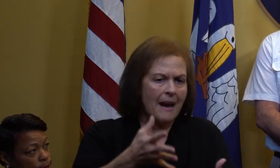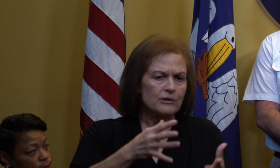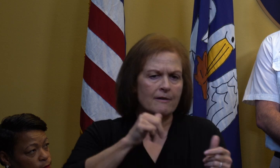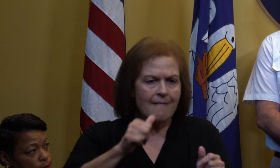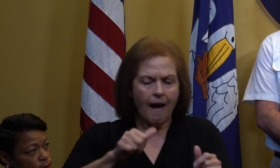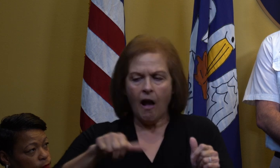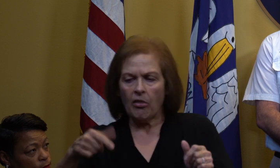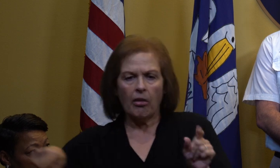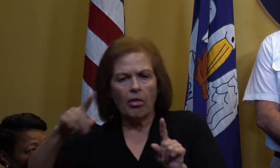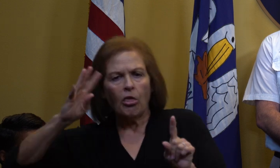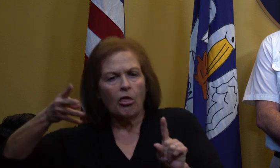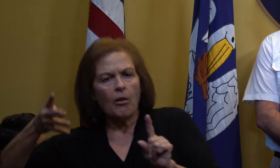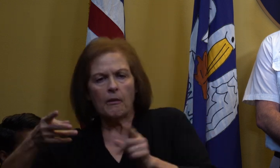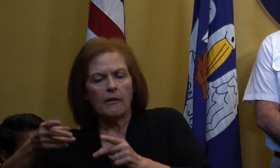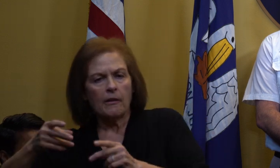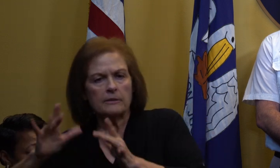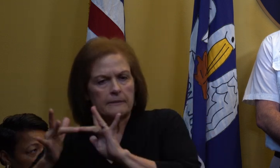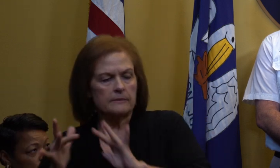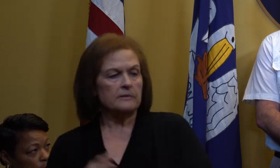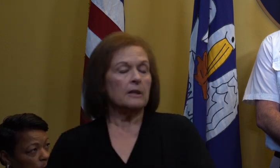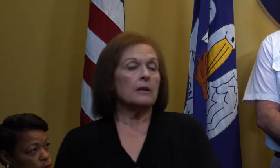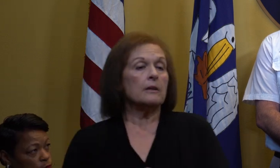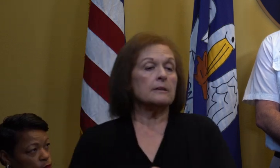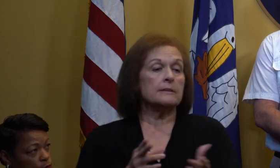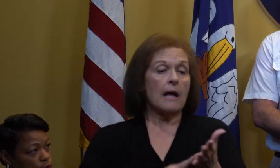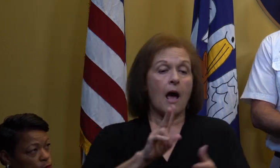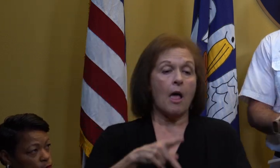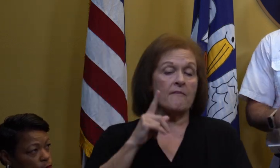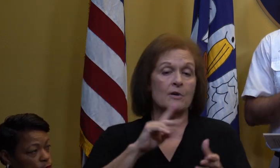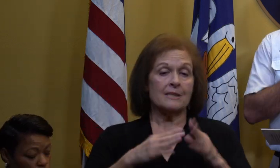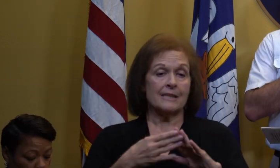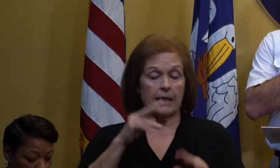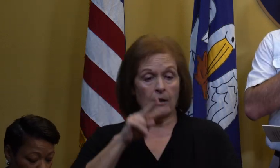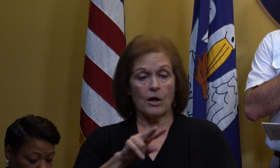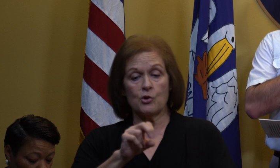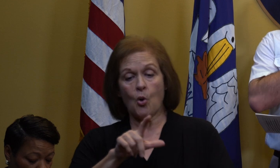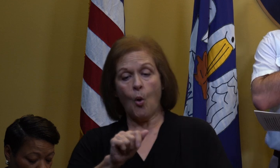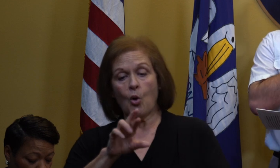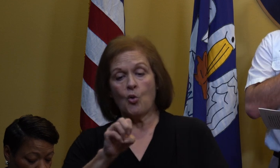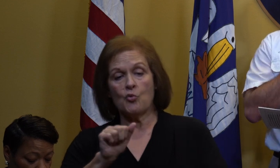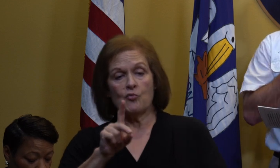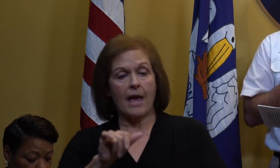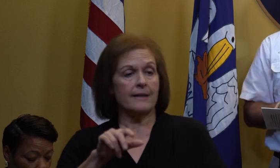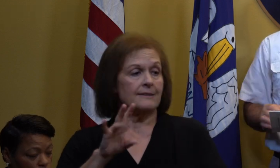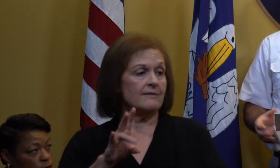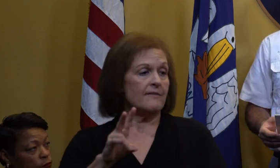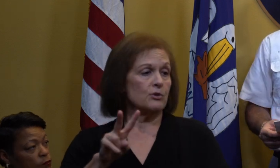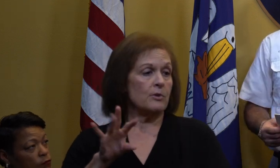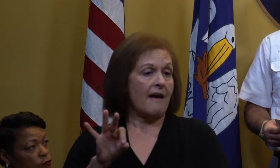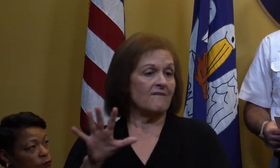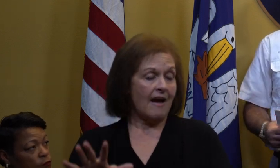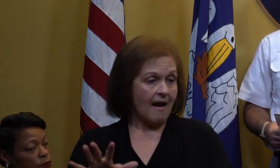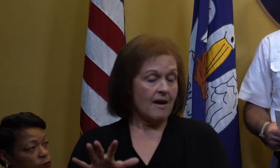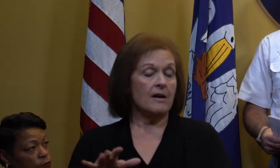instructions of local officials. As said before, sign up for city emergency alerts by texting NOAA ready to 77295.